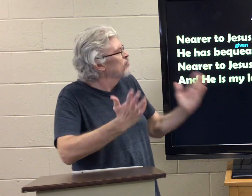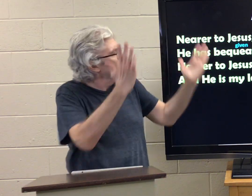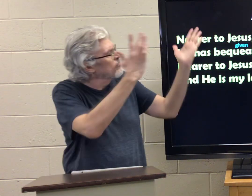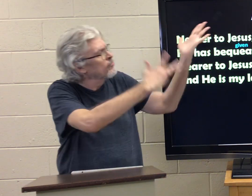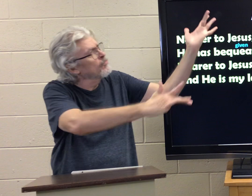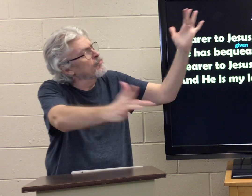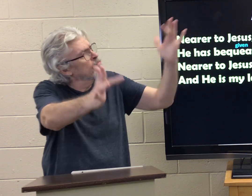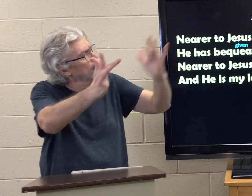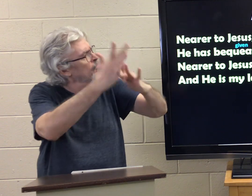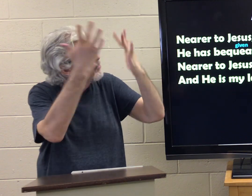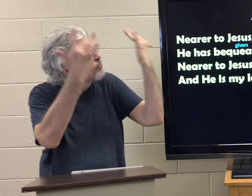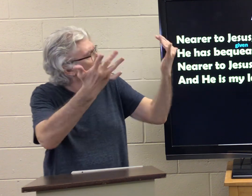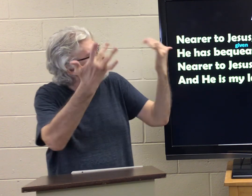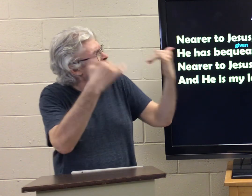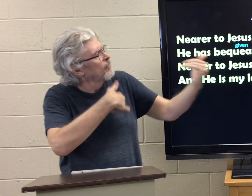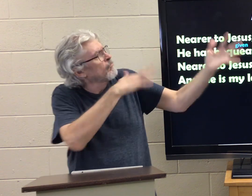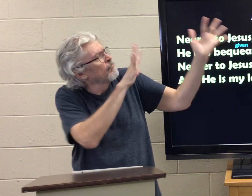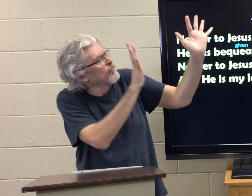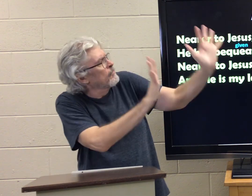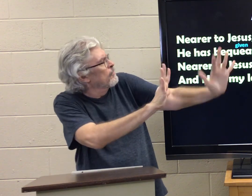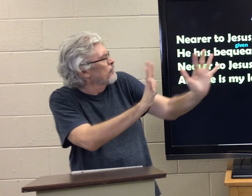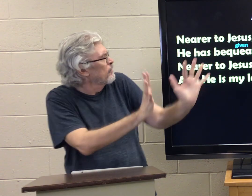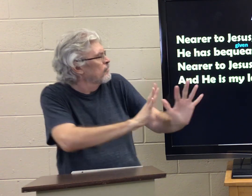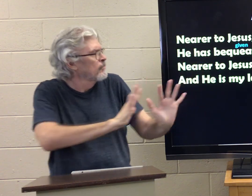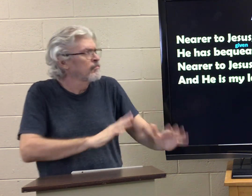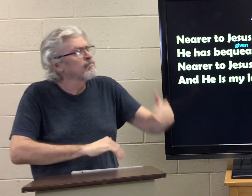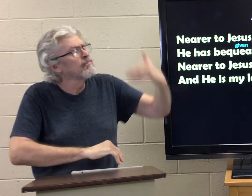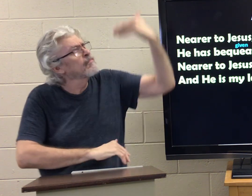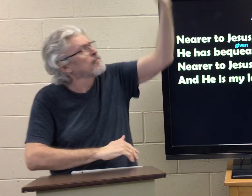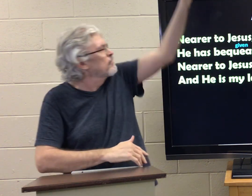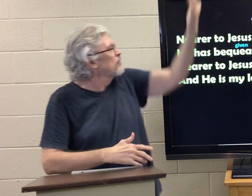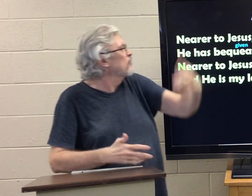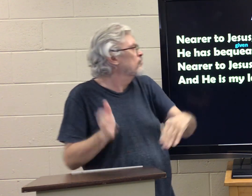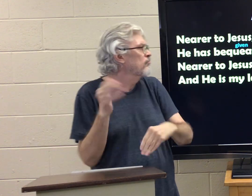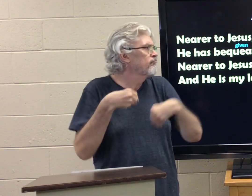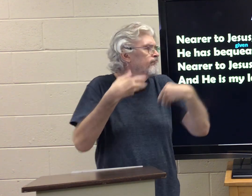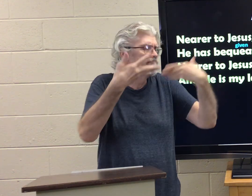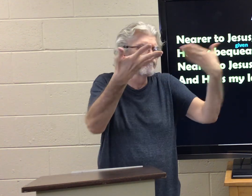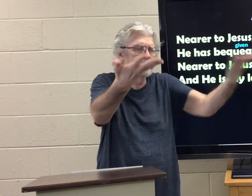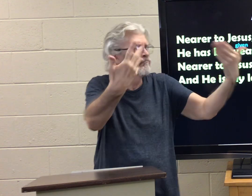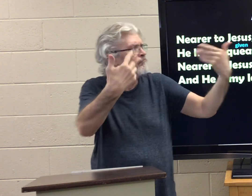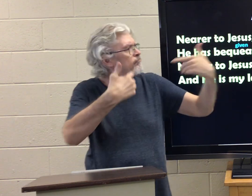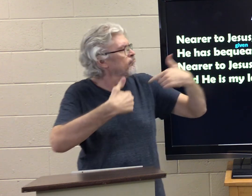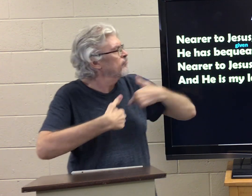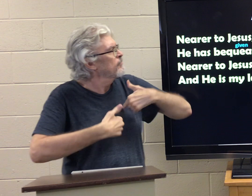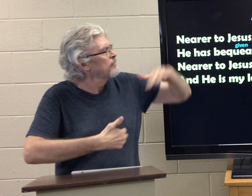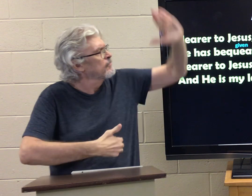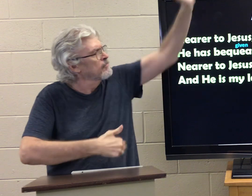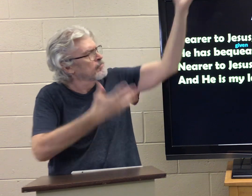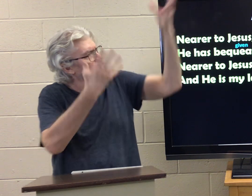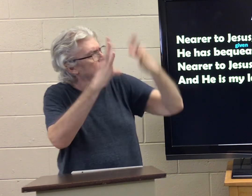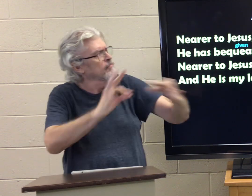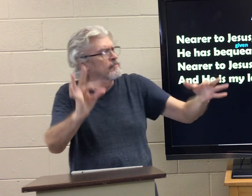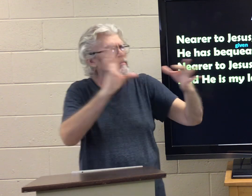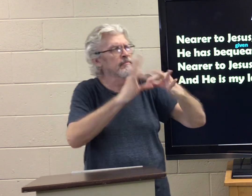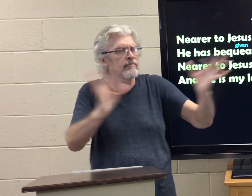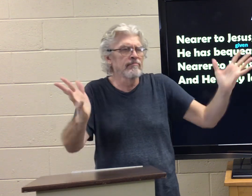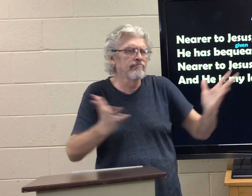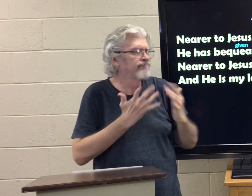Nearer to Jesus, so why should I fear? He has bequeathed me his message of